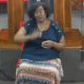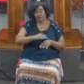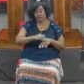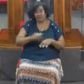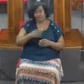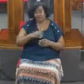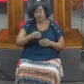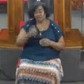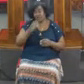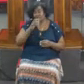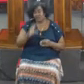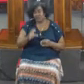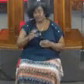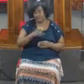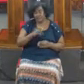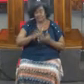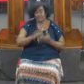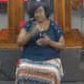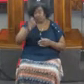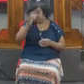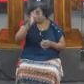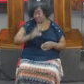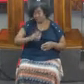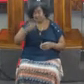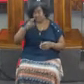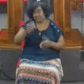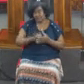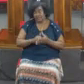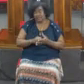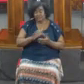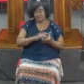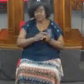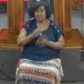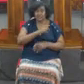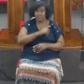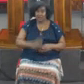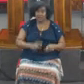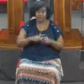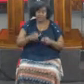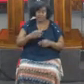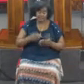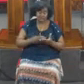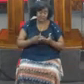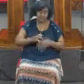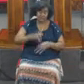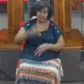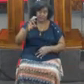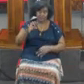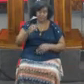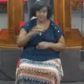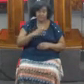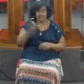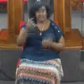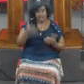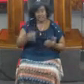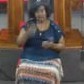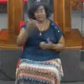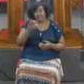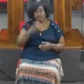Jesus Christ, and that no man can say that Jesus is the Lord but by the Holy Spirit. Now there